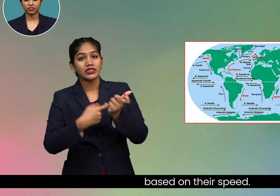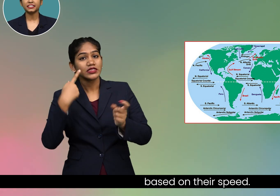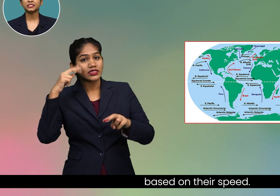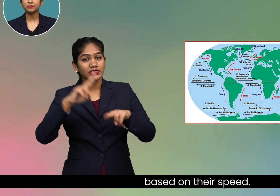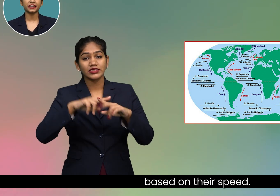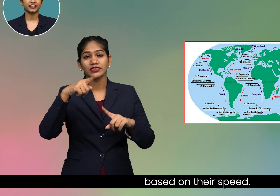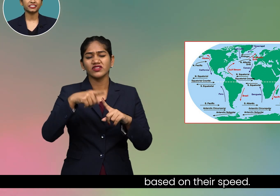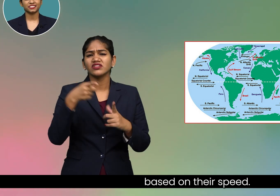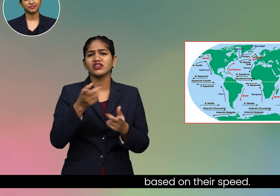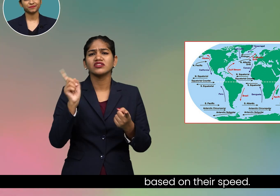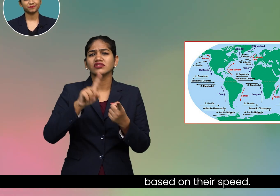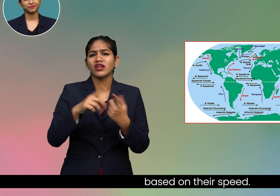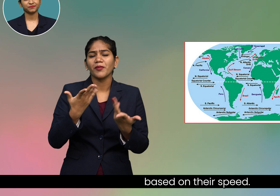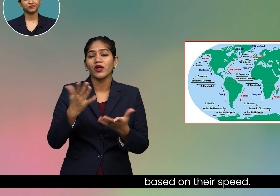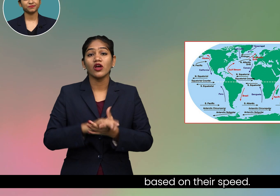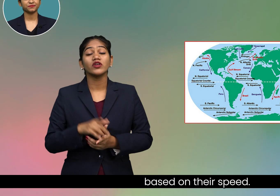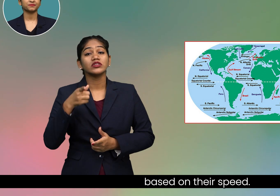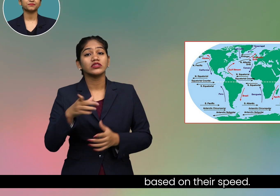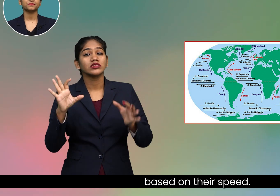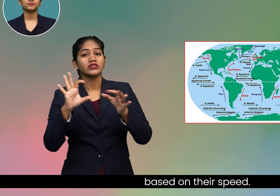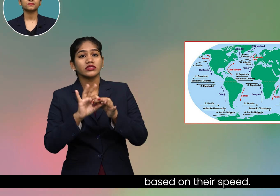based on their speed.